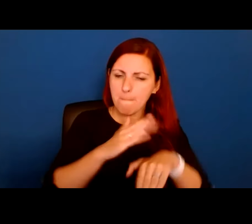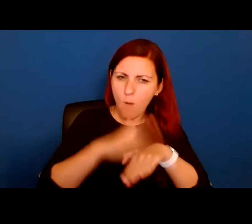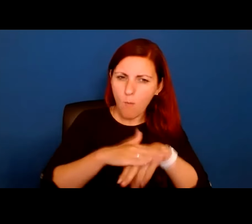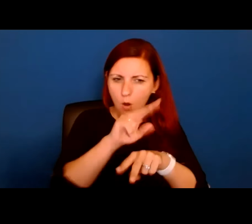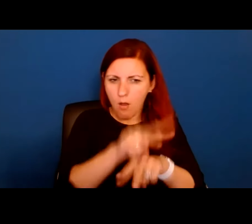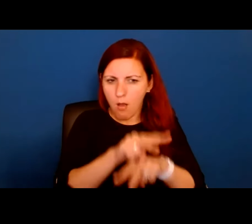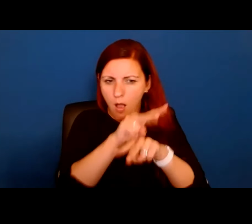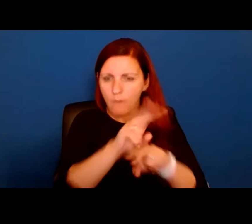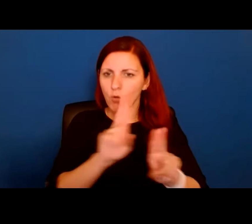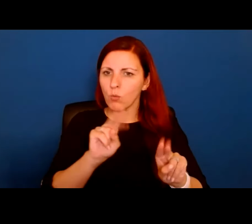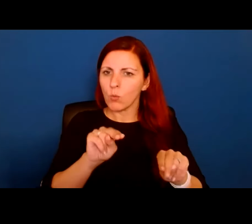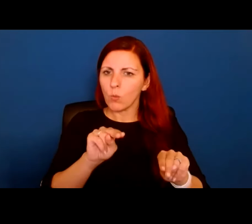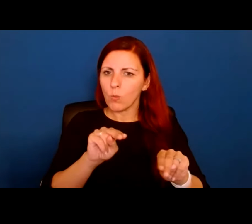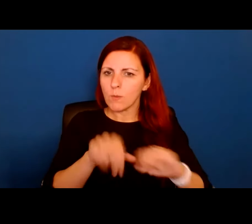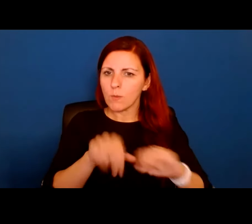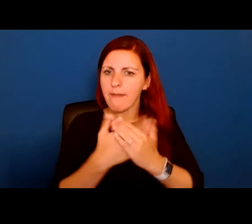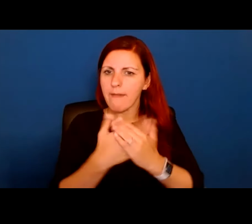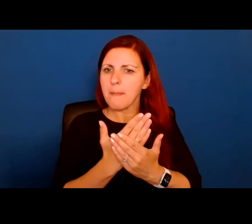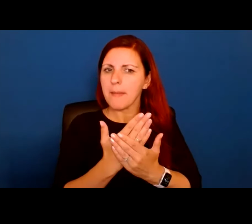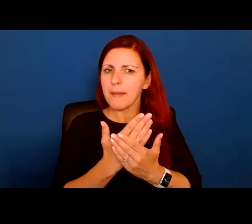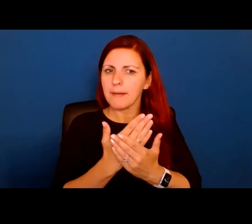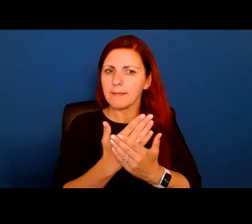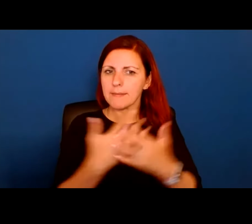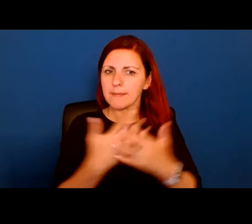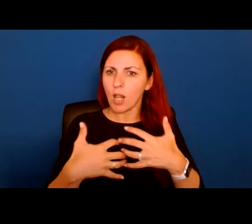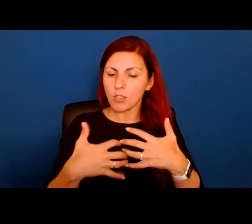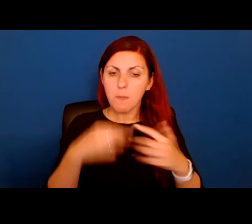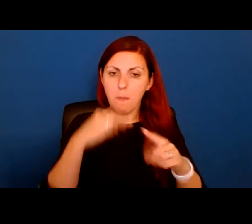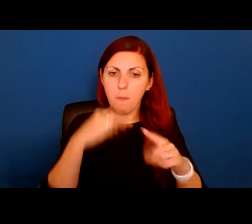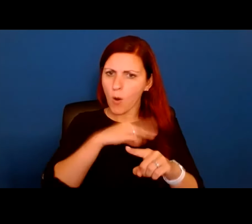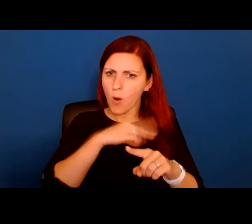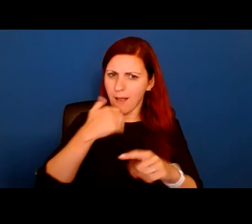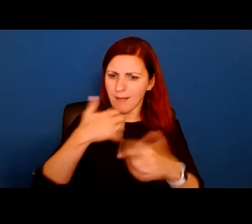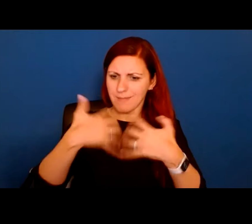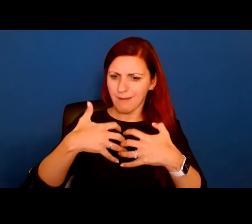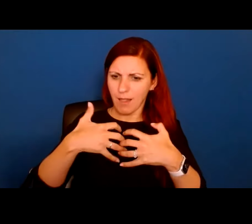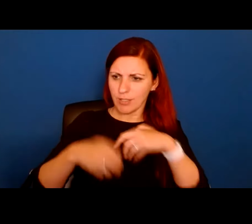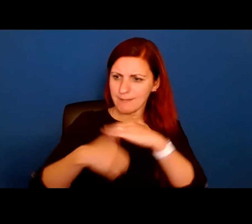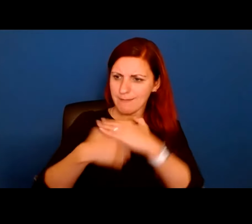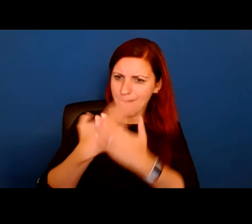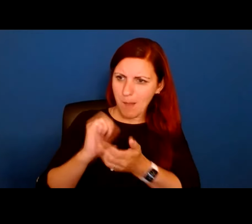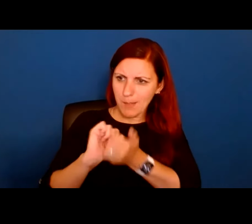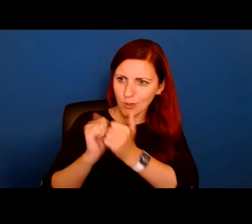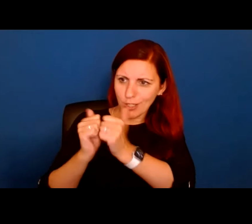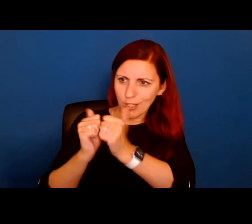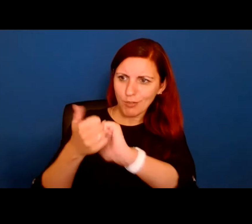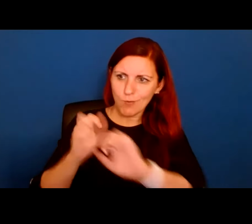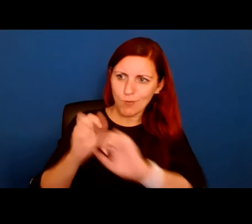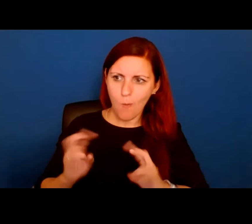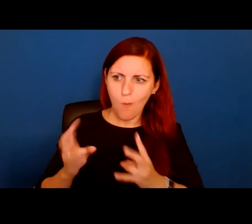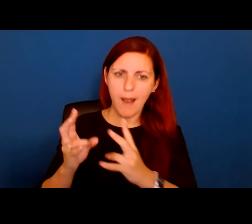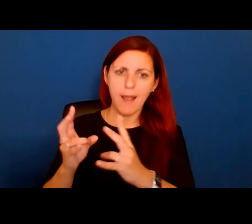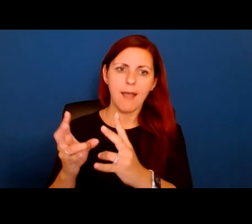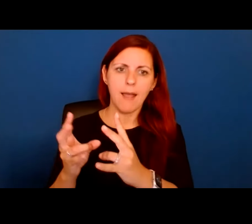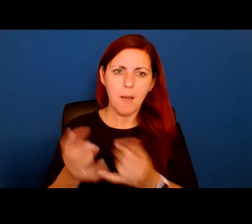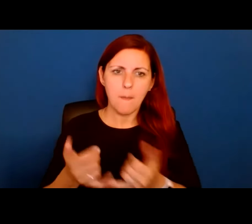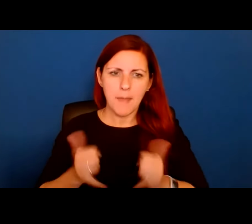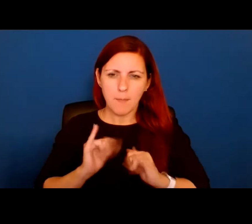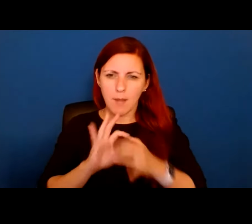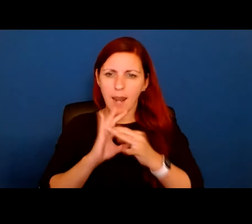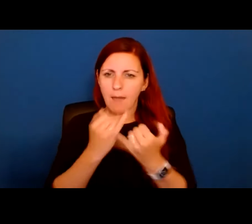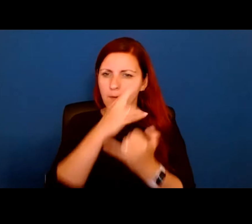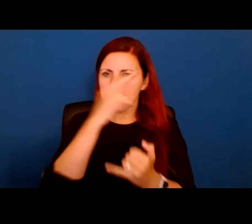technologies. And these are crucial because I think they change so quickly. Technologies such as geolocation, connected devices, profiling,